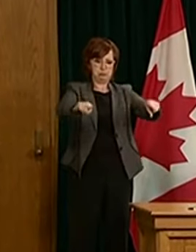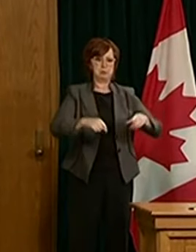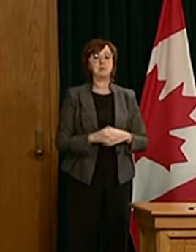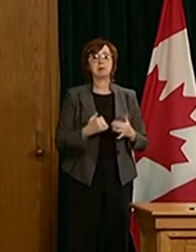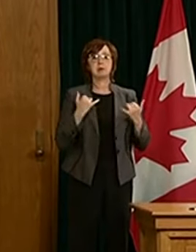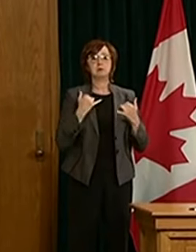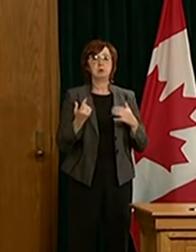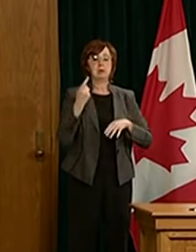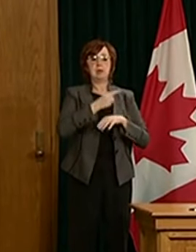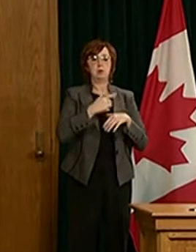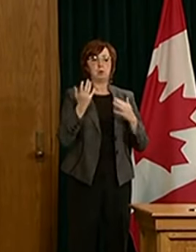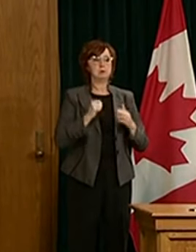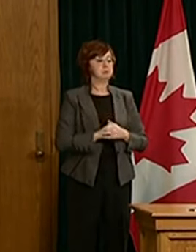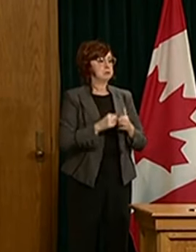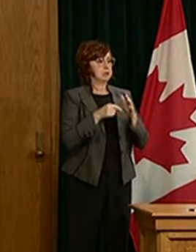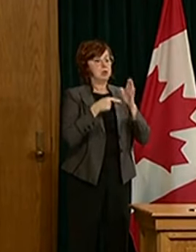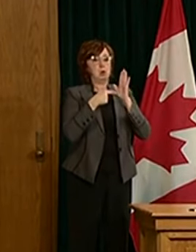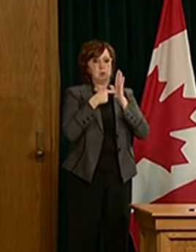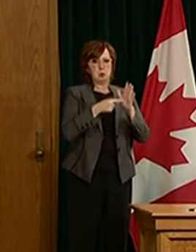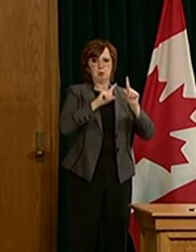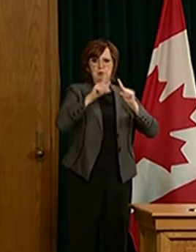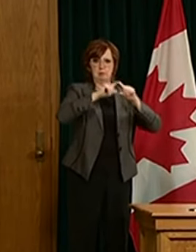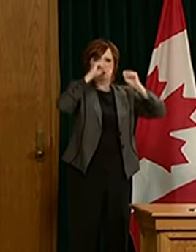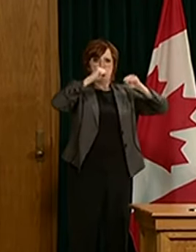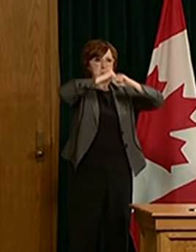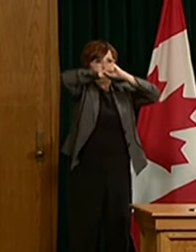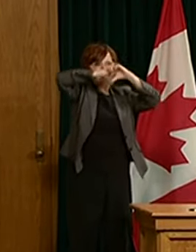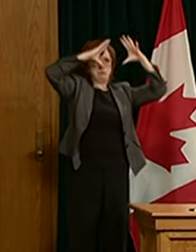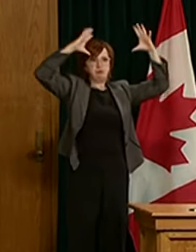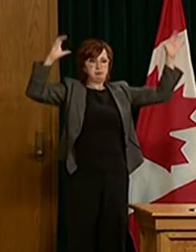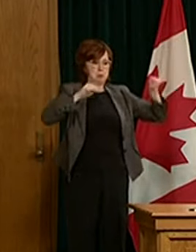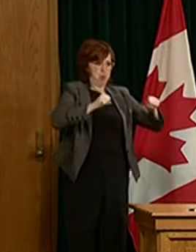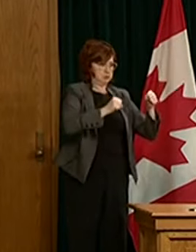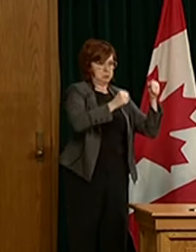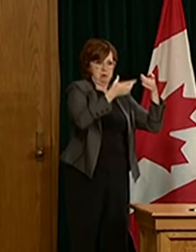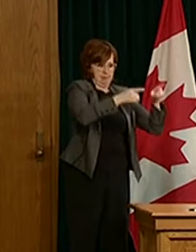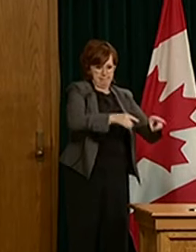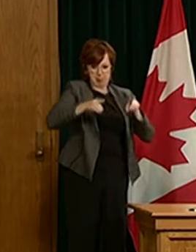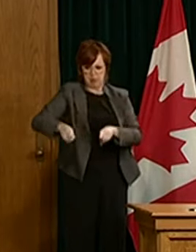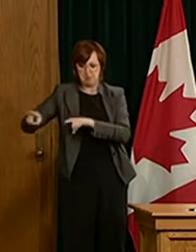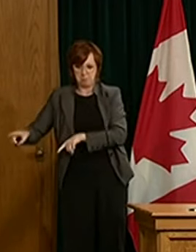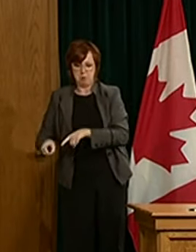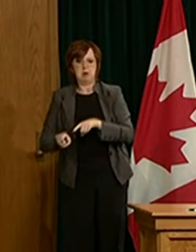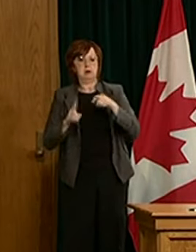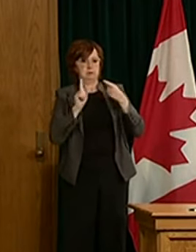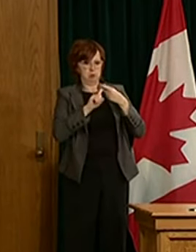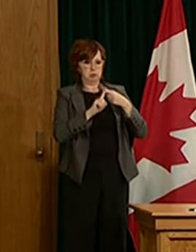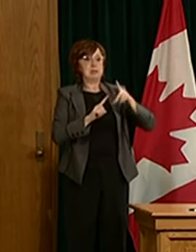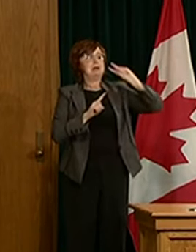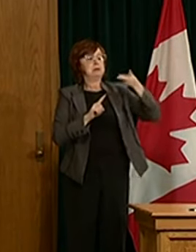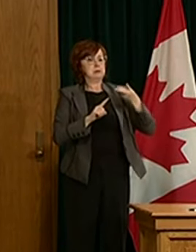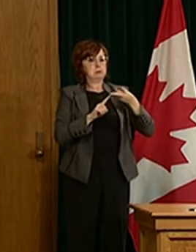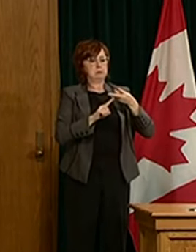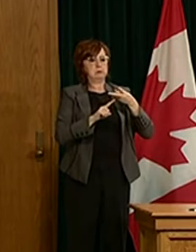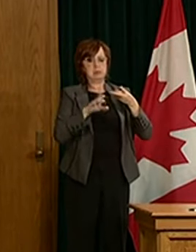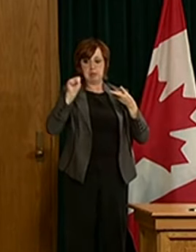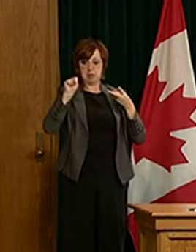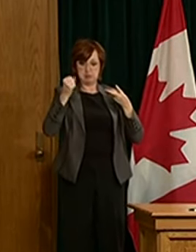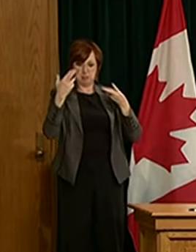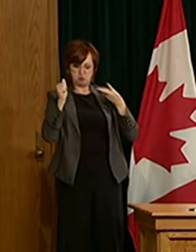through the modeling information that's been used to inform our plan. And then we're also going to touch on how the SHA